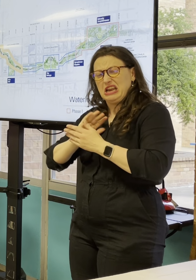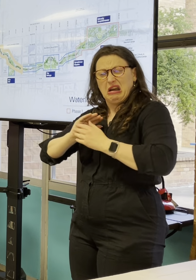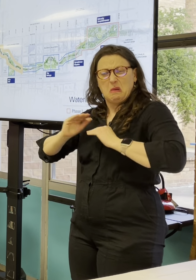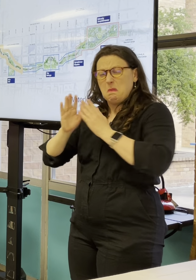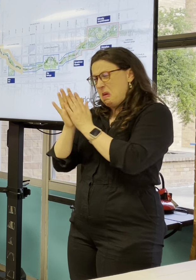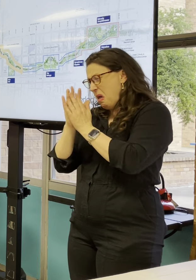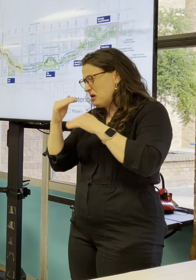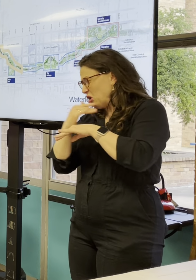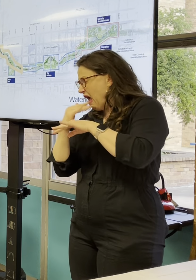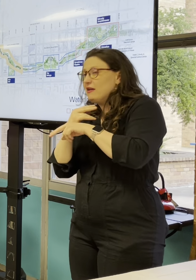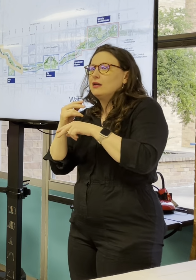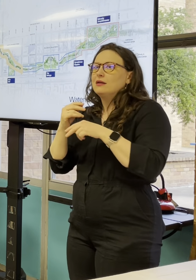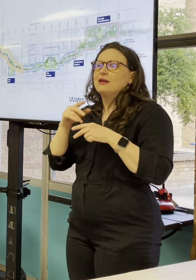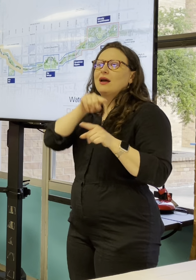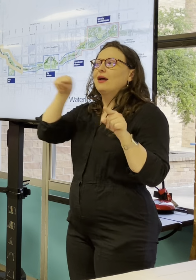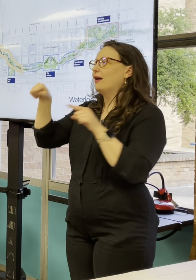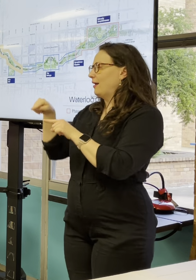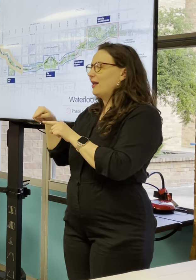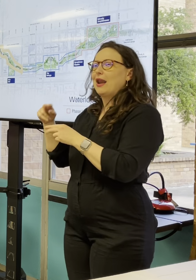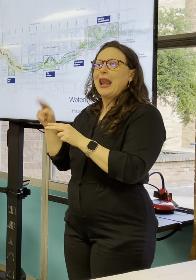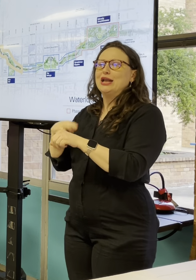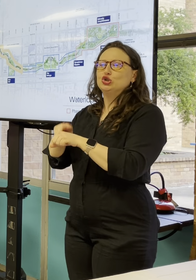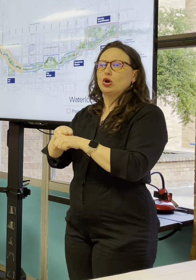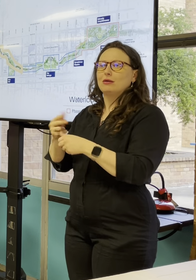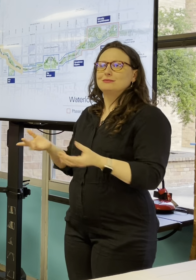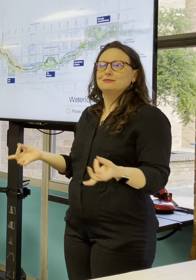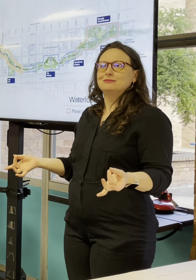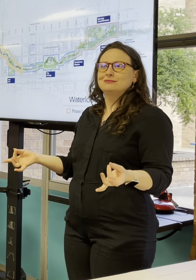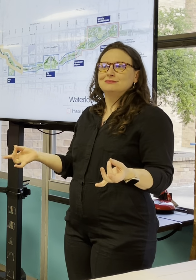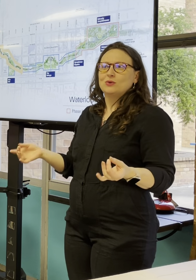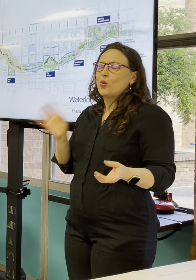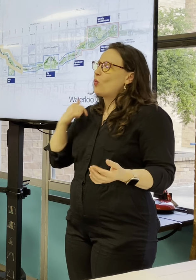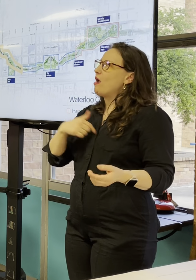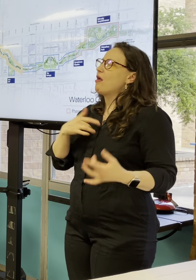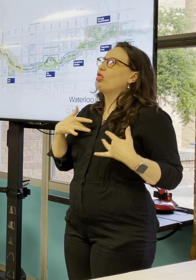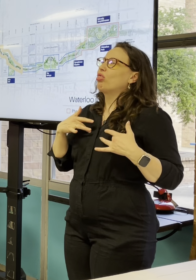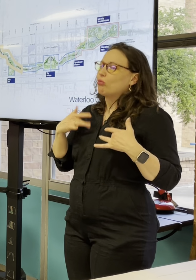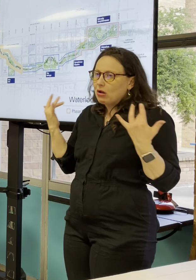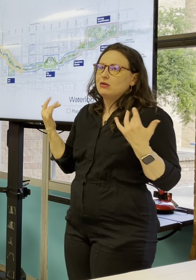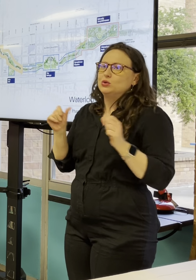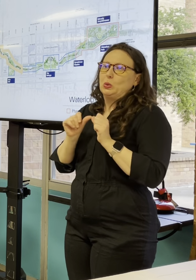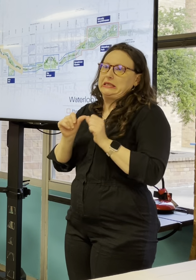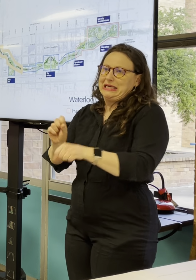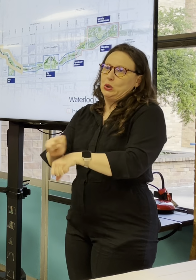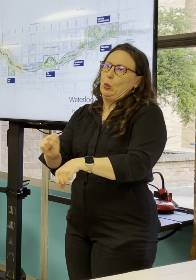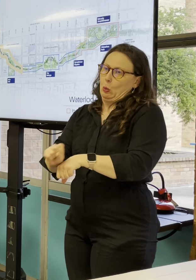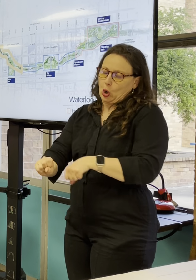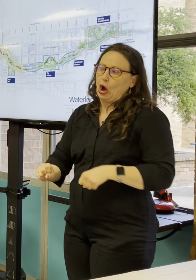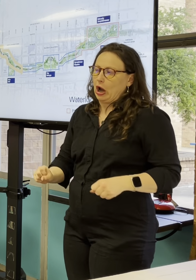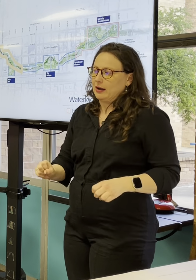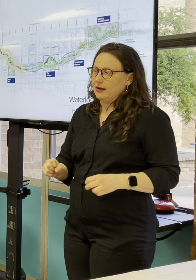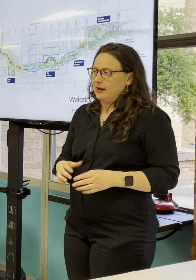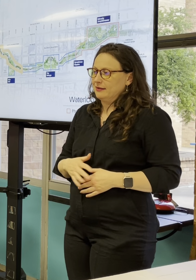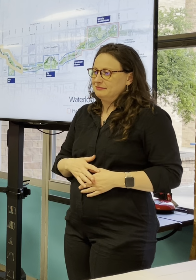the work happening right now. So we're really thrilled to be able to continue the work of the project.